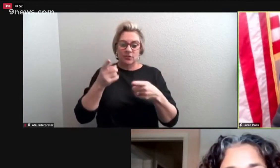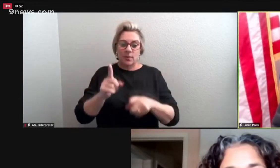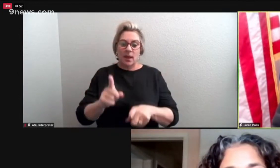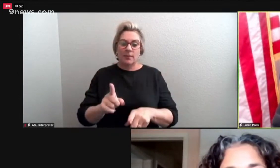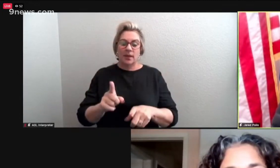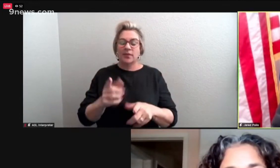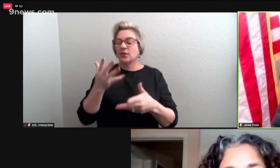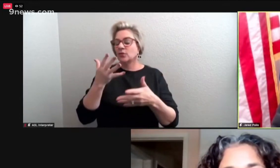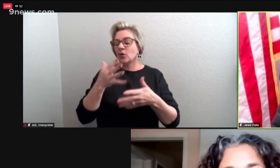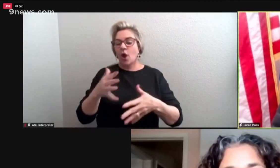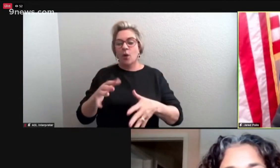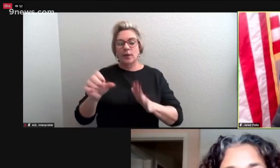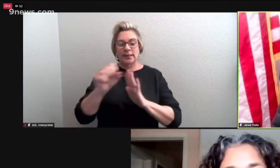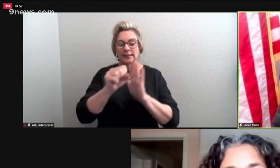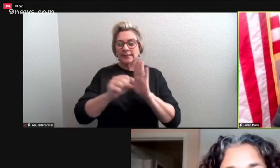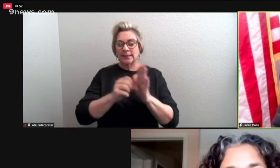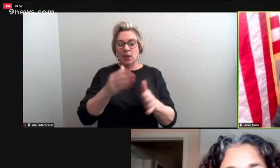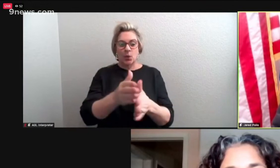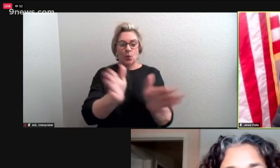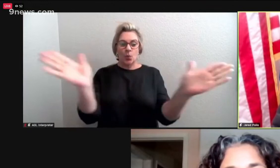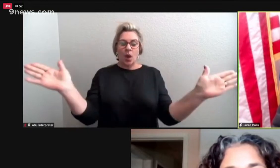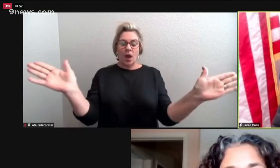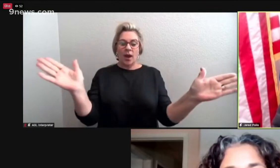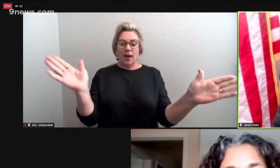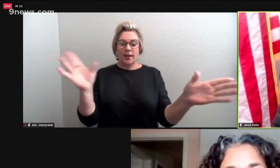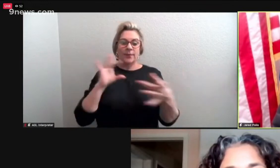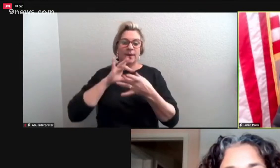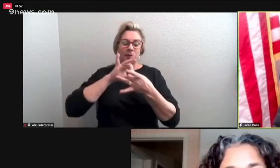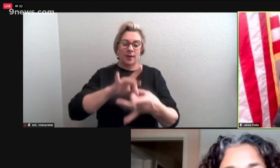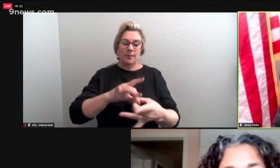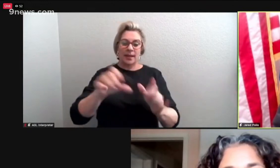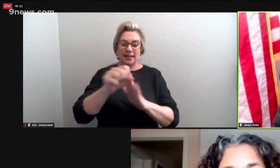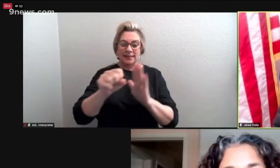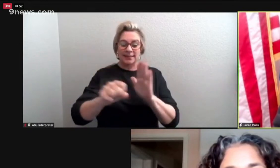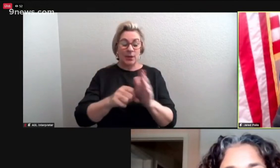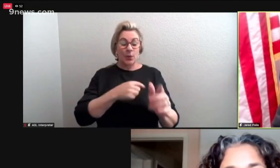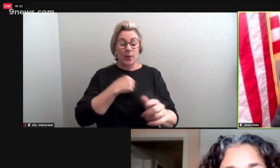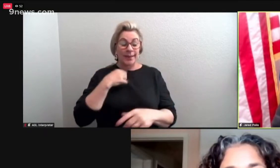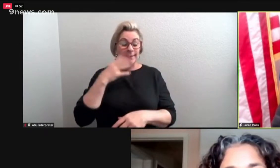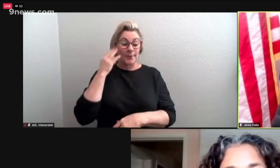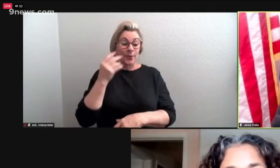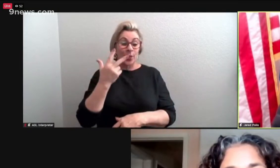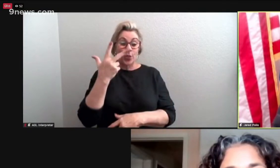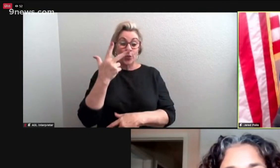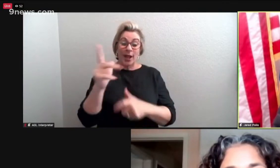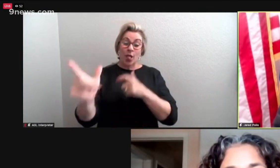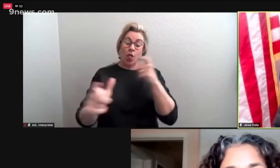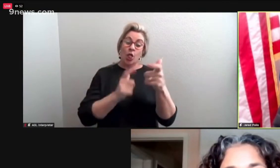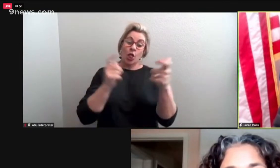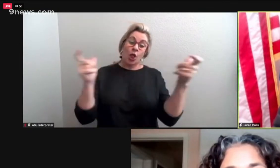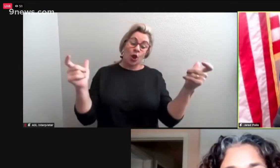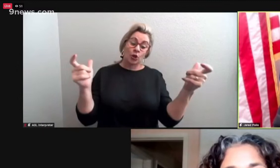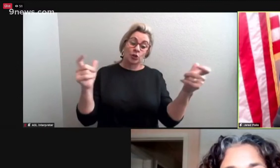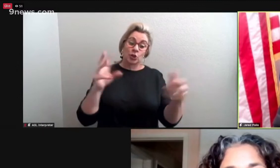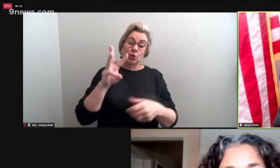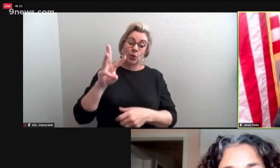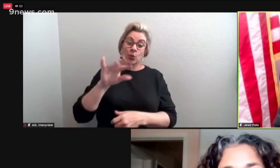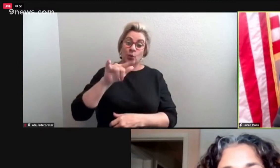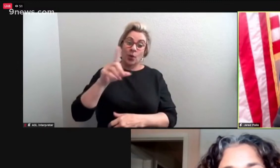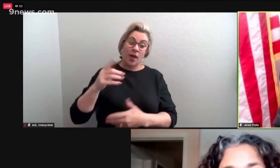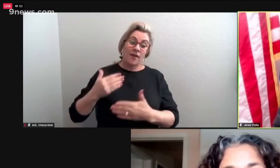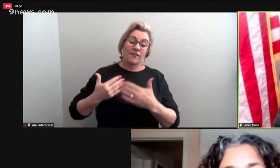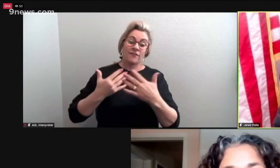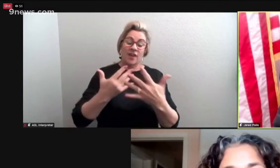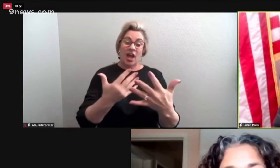a statewide discussion about the increased fire risk. We experienced the 3 largest wildfires in the history of our entire state in the summer